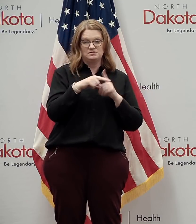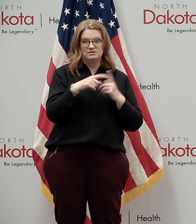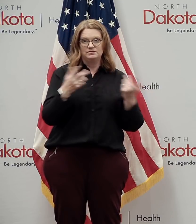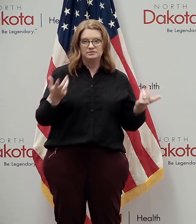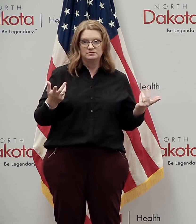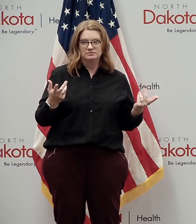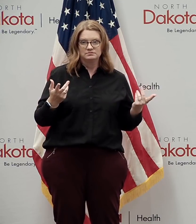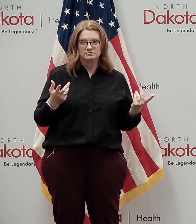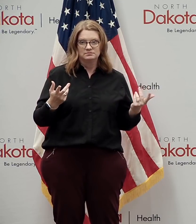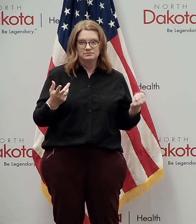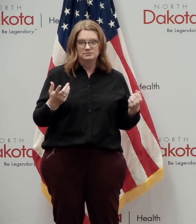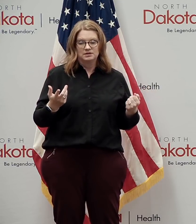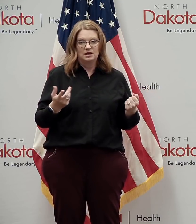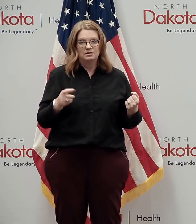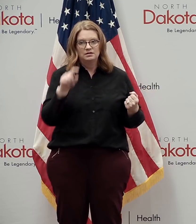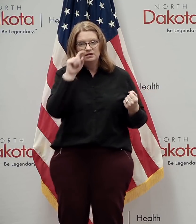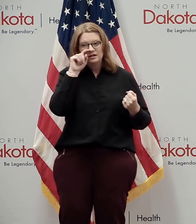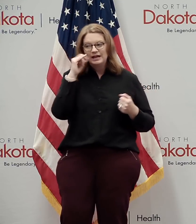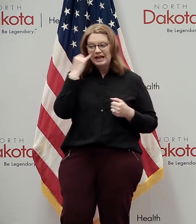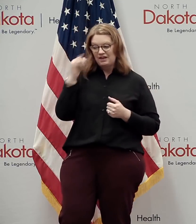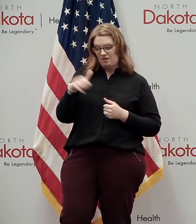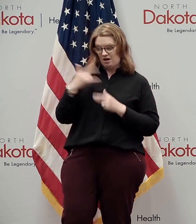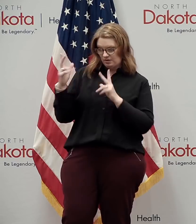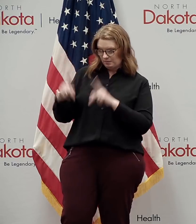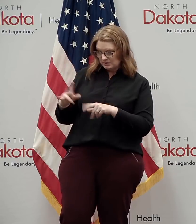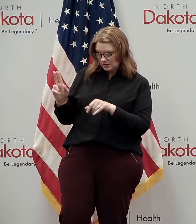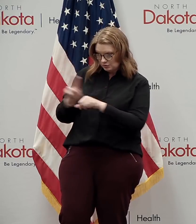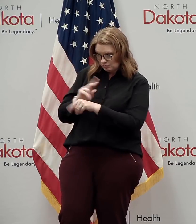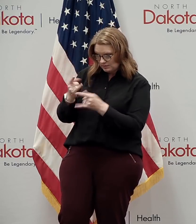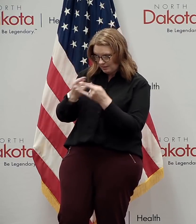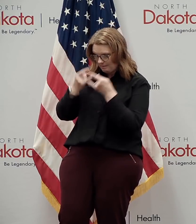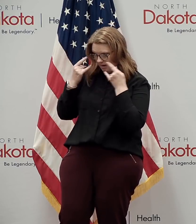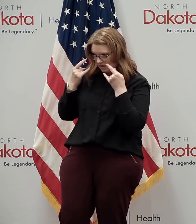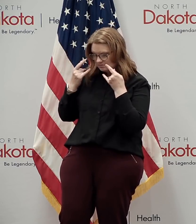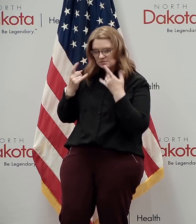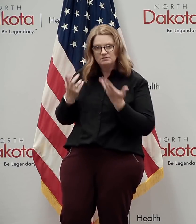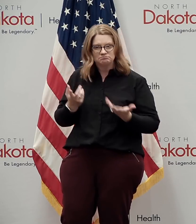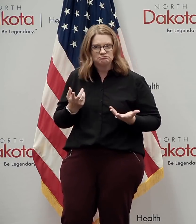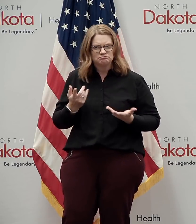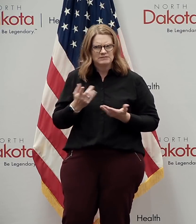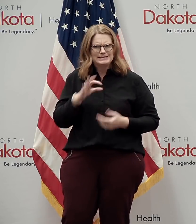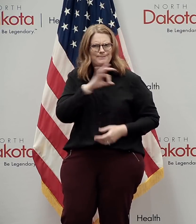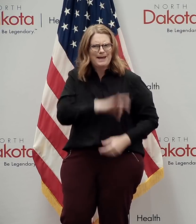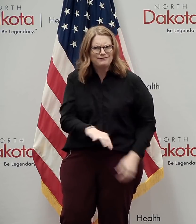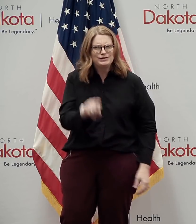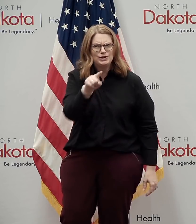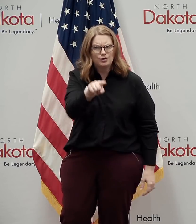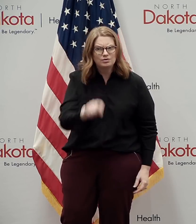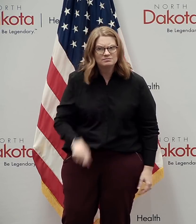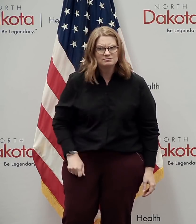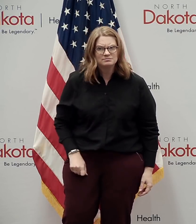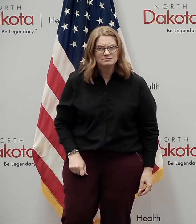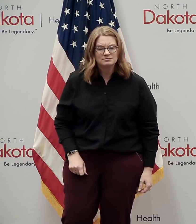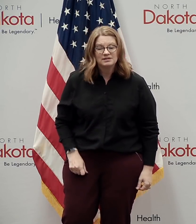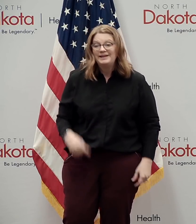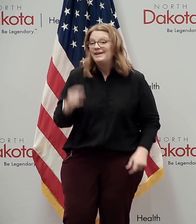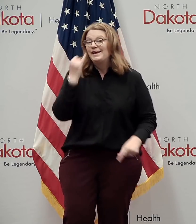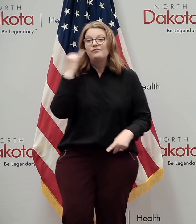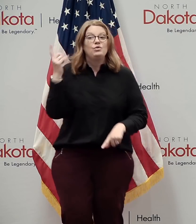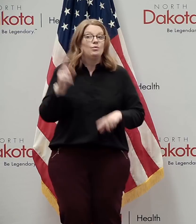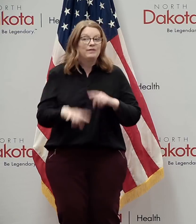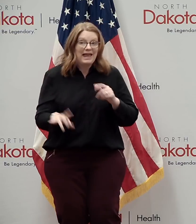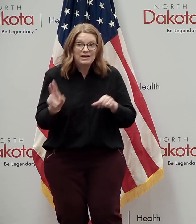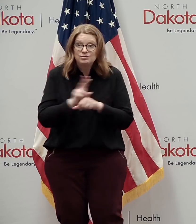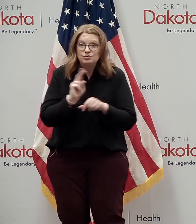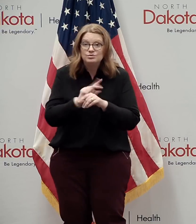it doesn't affect you if somebody else wears a mask, it actually helps you if somebody else wears a mask. So if you're someone that can't wear a mask for